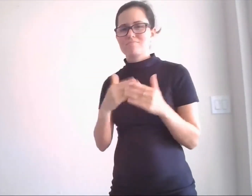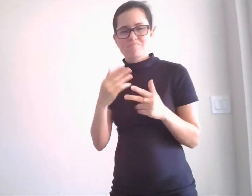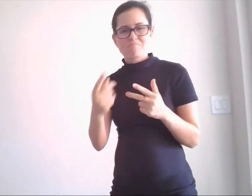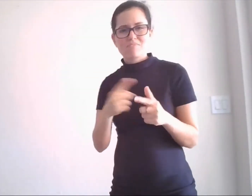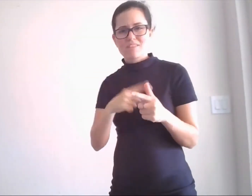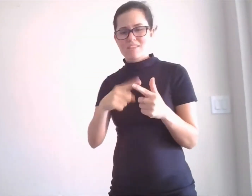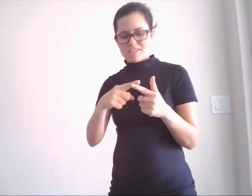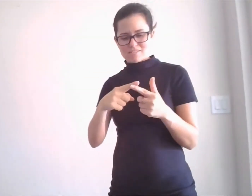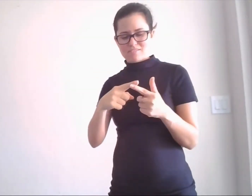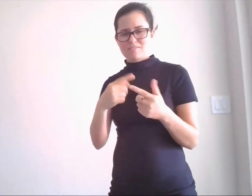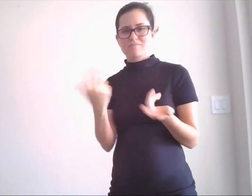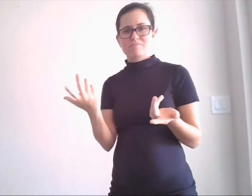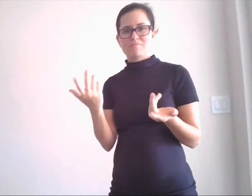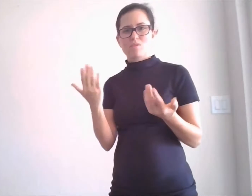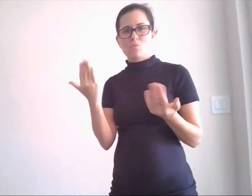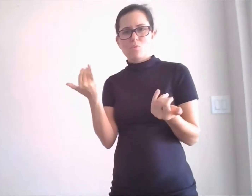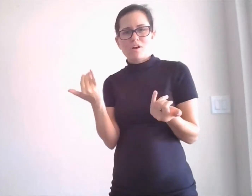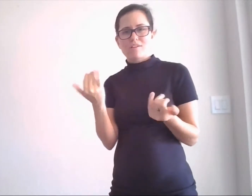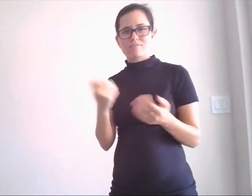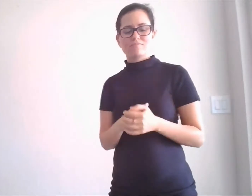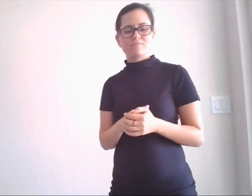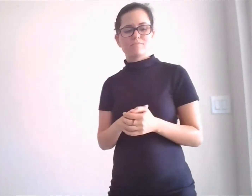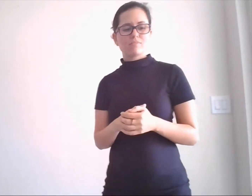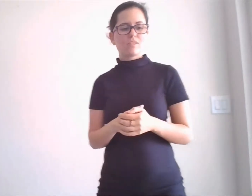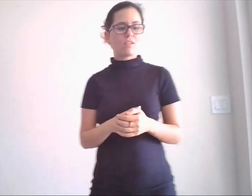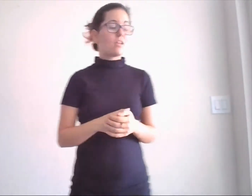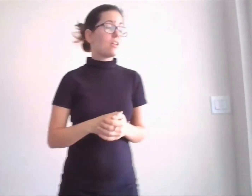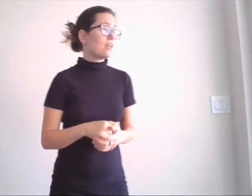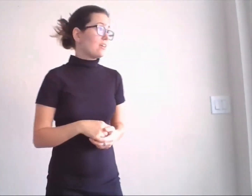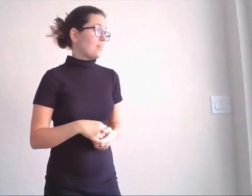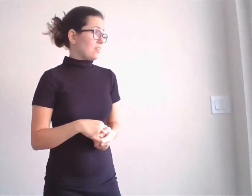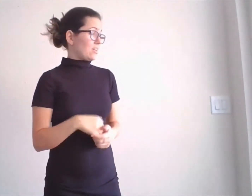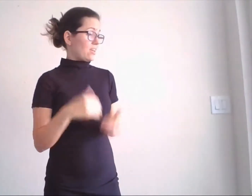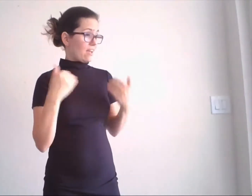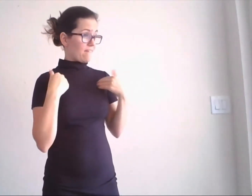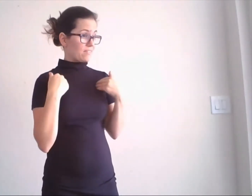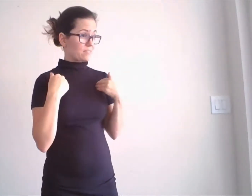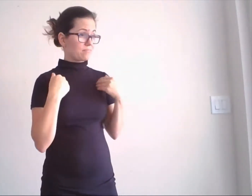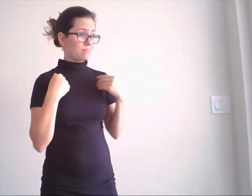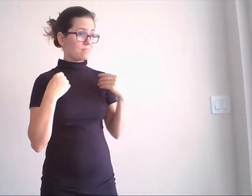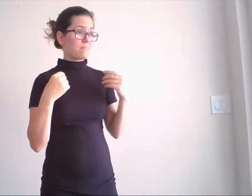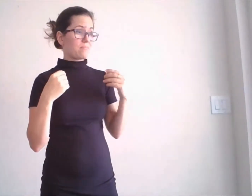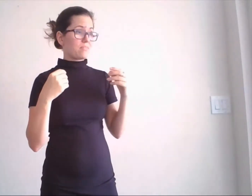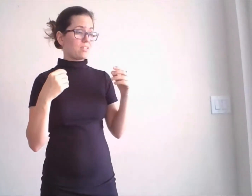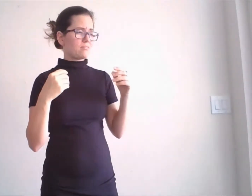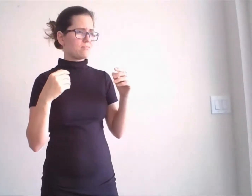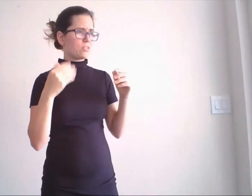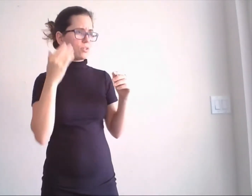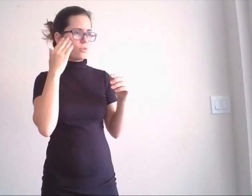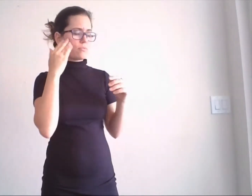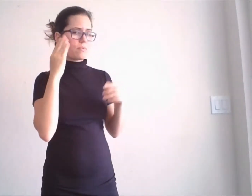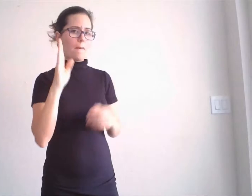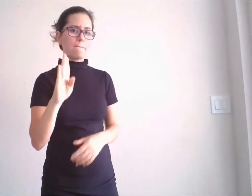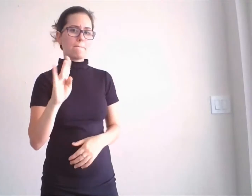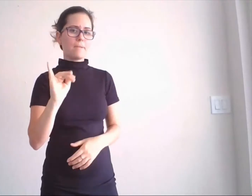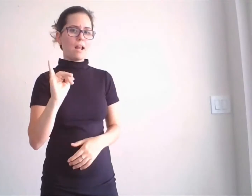do. Well, I got them in my bathroom. So I'm just saying, I'm already ahead of you on that front. Can you control them with